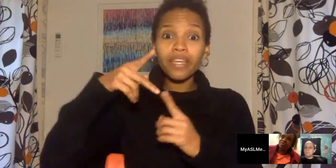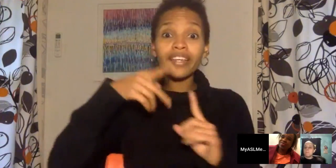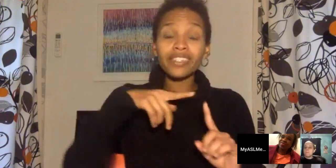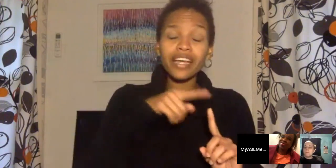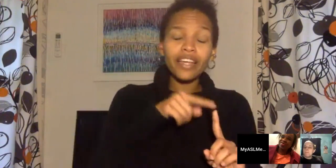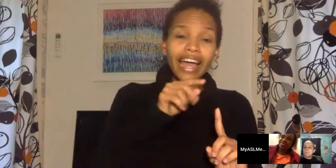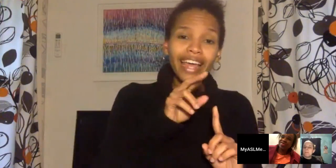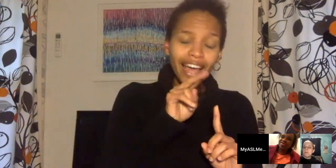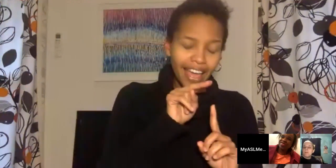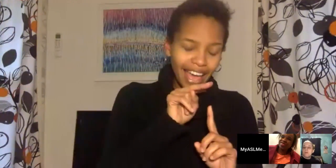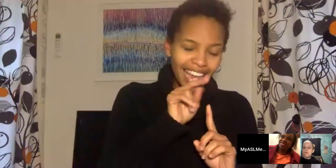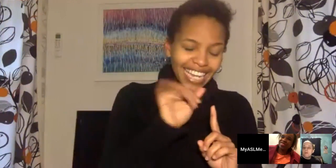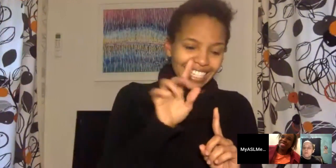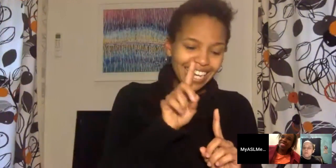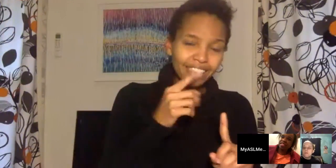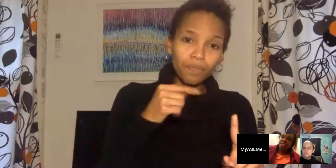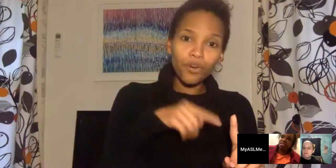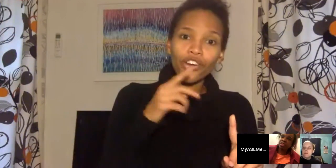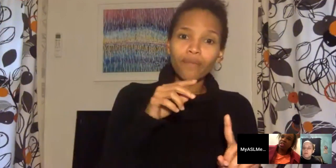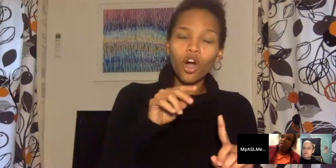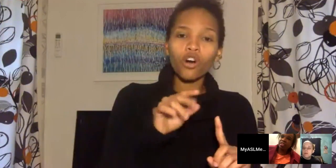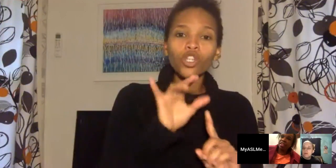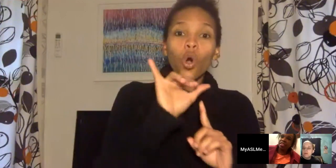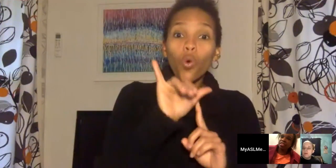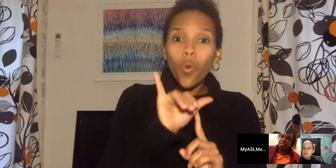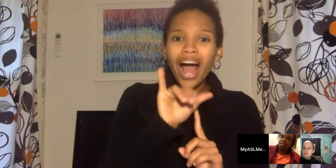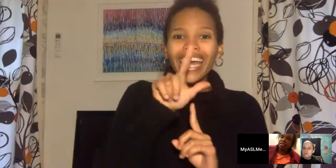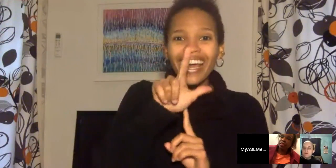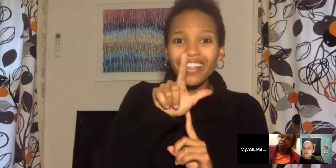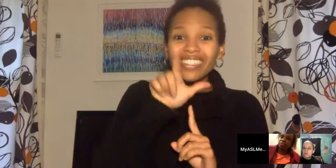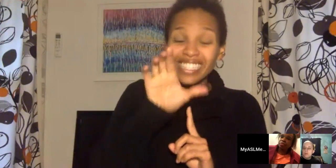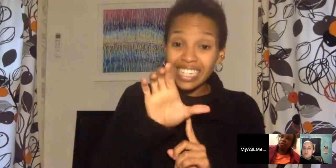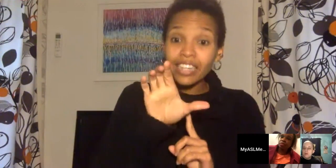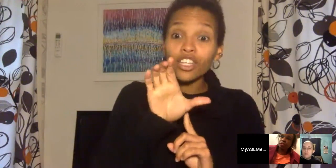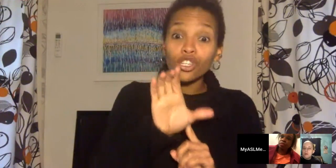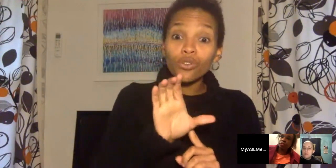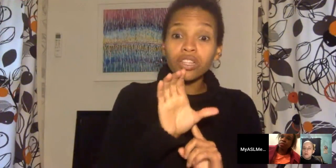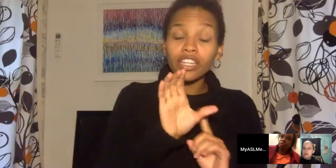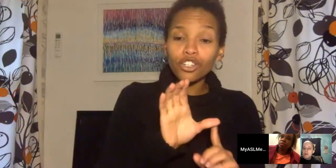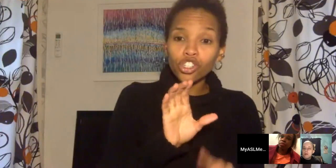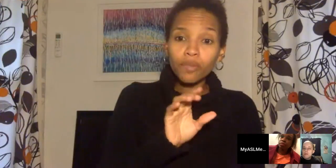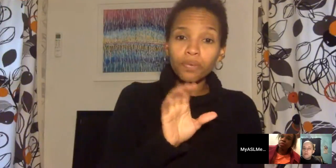is NAD has a program called YLC, the Youth Leadership